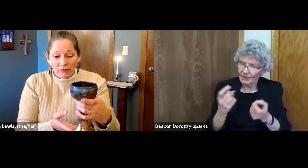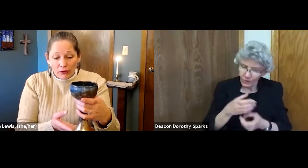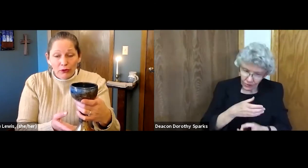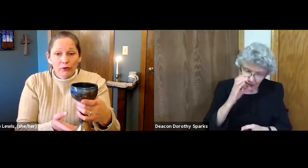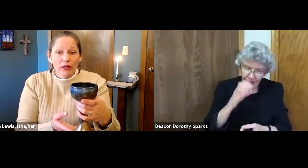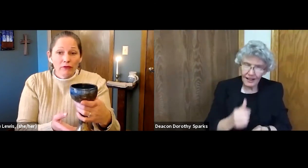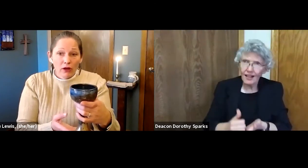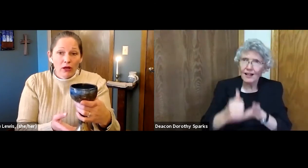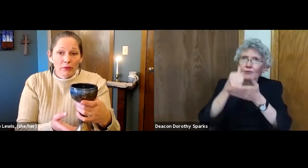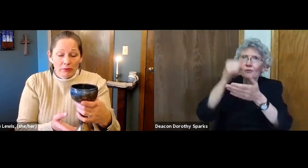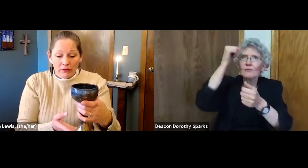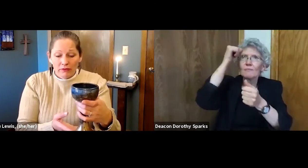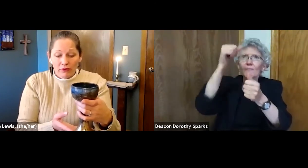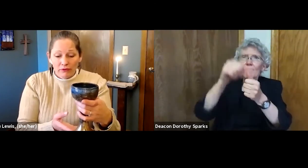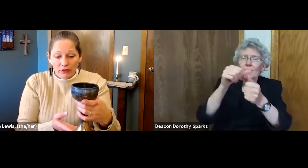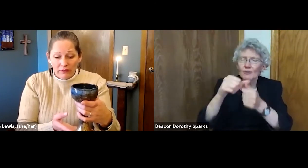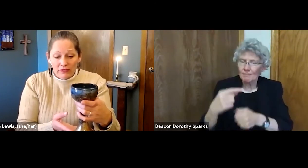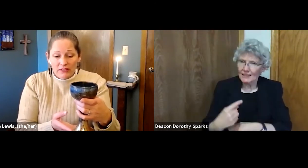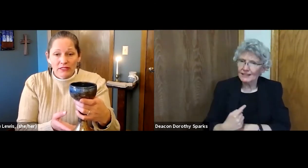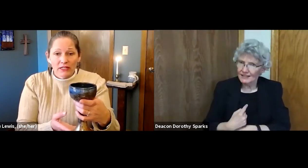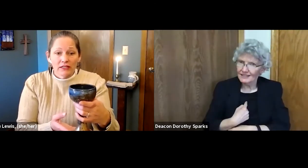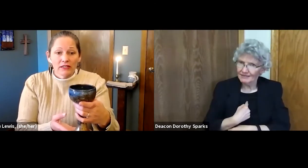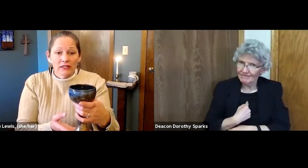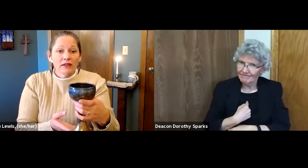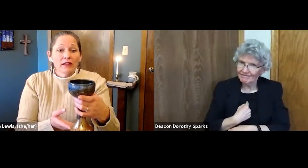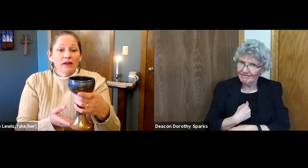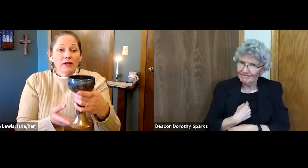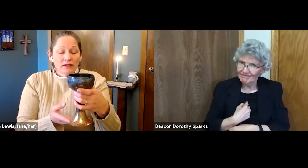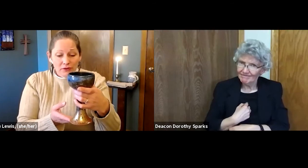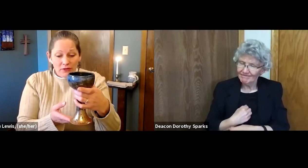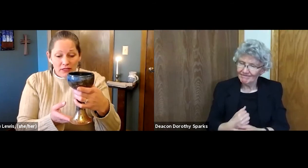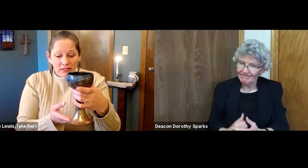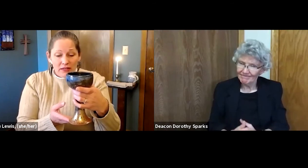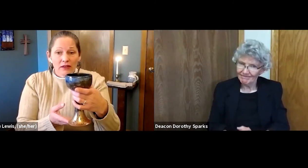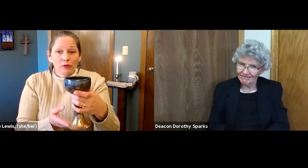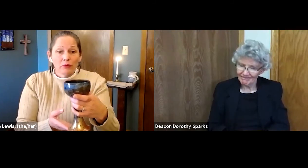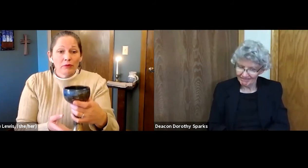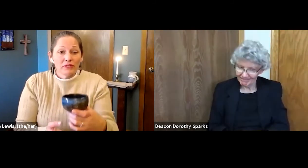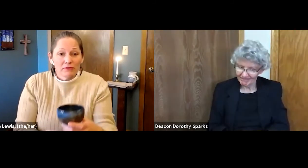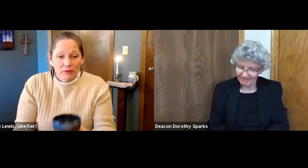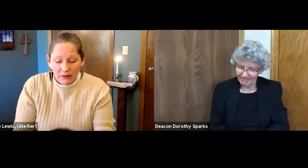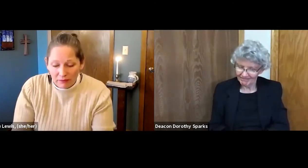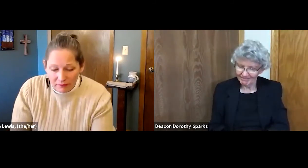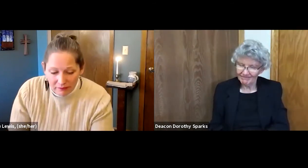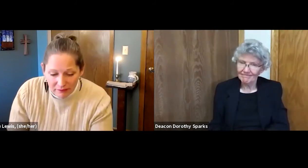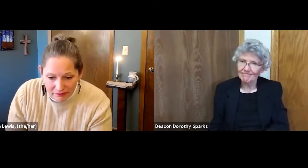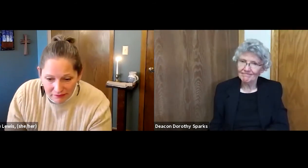for you and for all people for the forgiveness of sin. Do this in remembrance